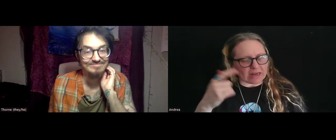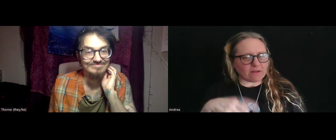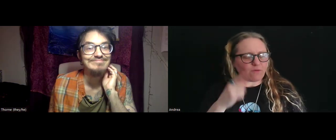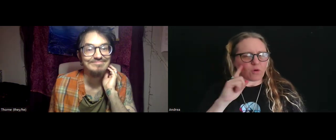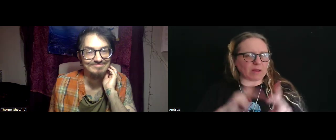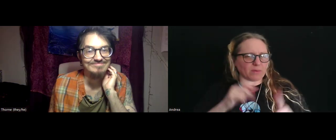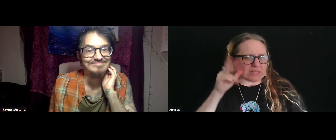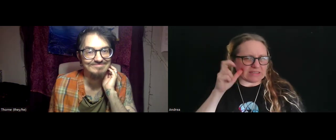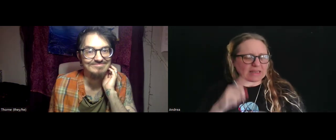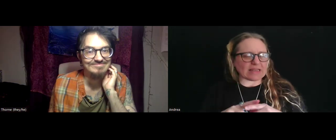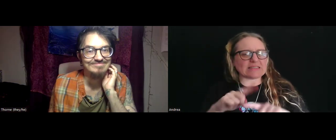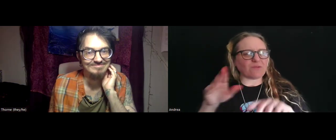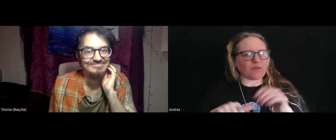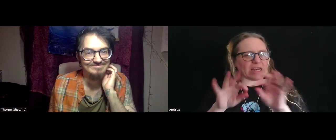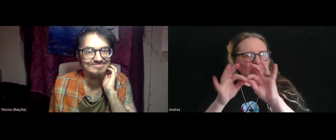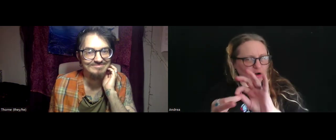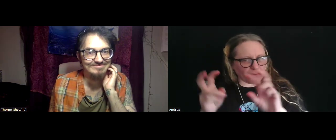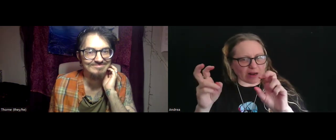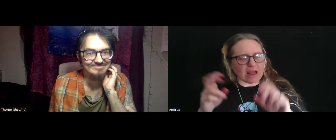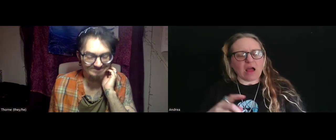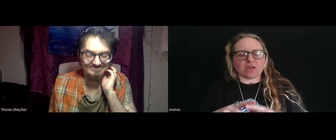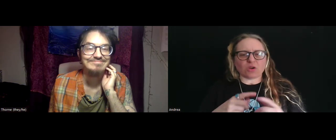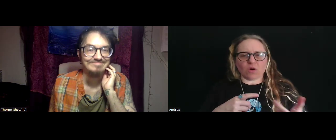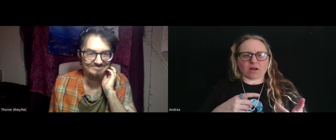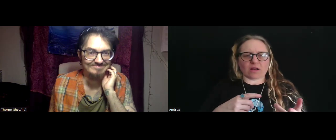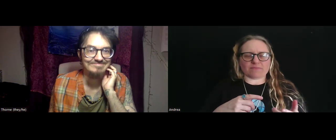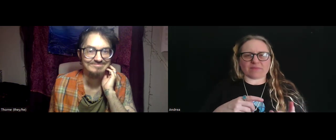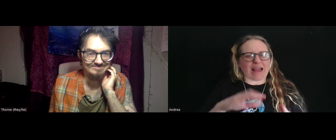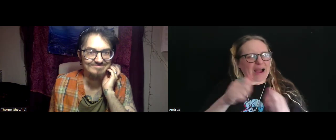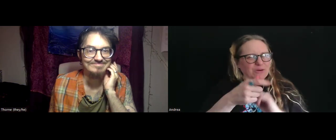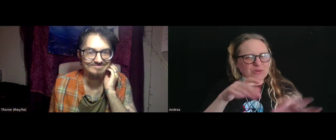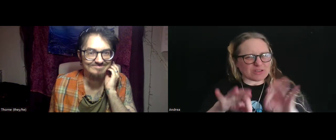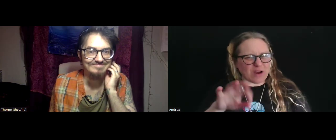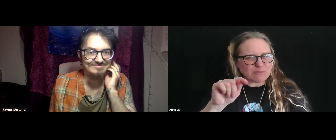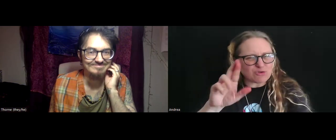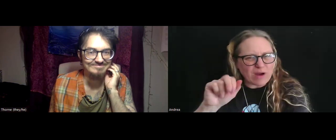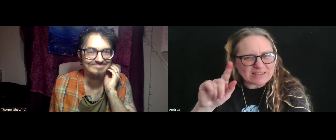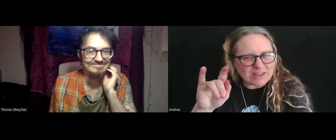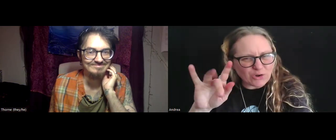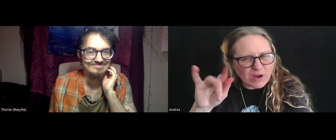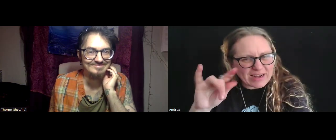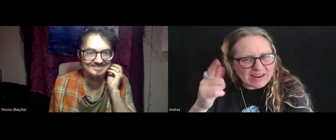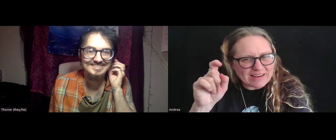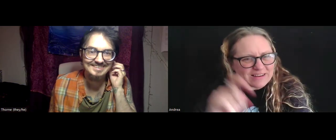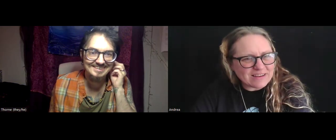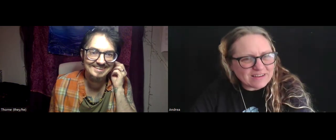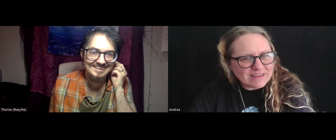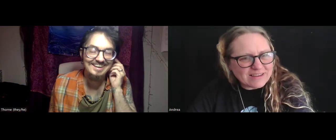Transliterating for people listening is different than interpreting. So, how would you describe transliterating?